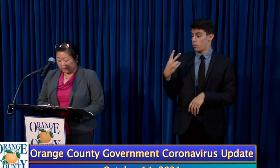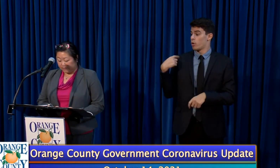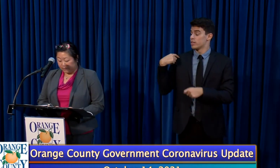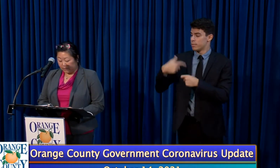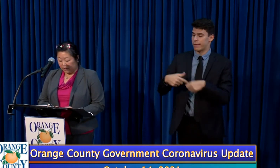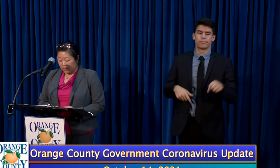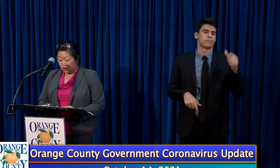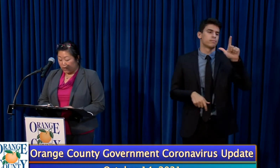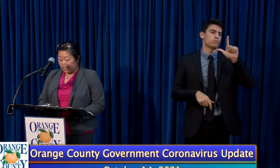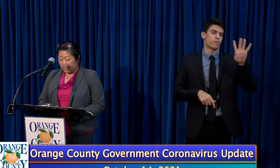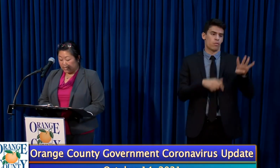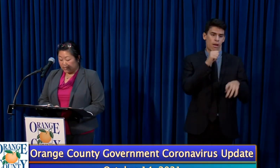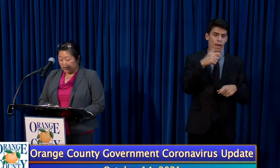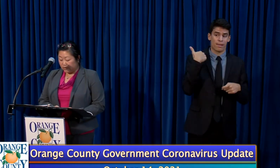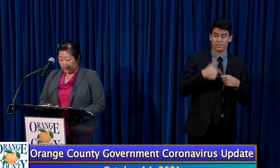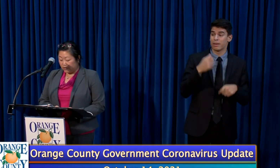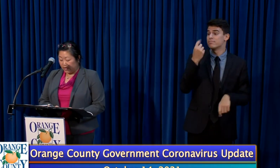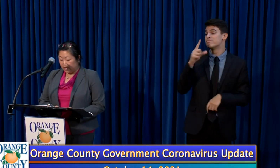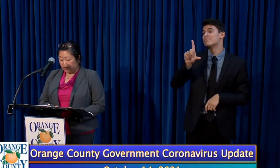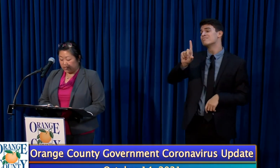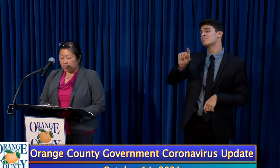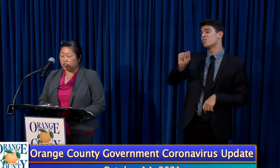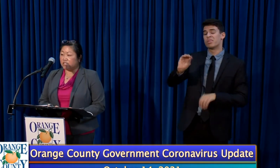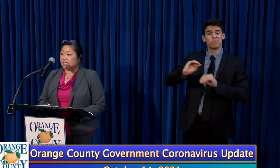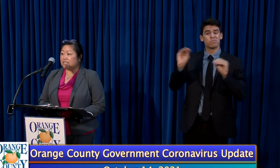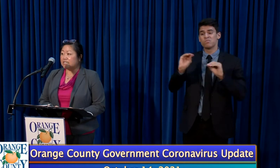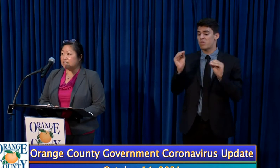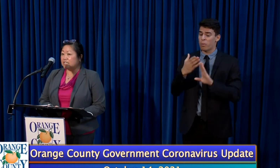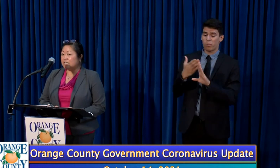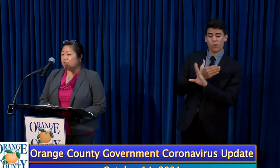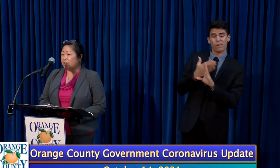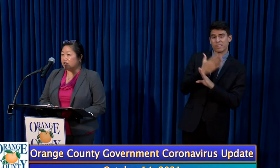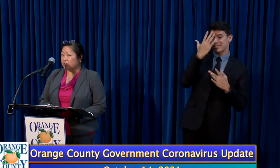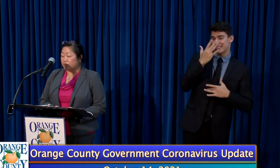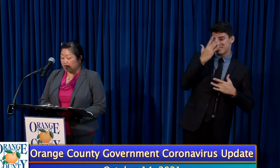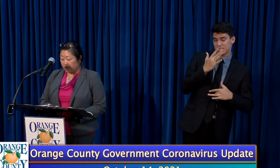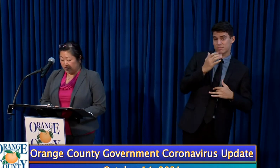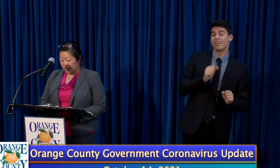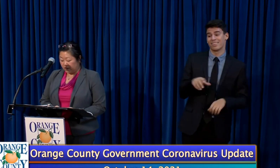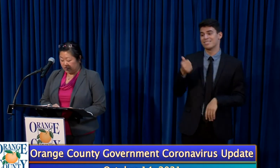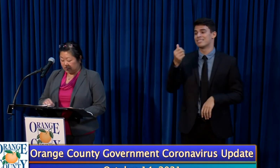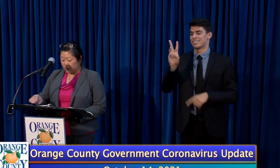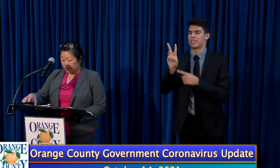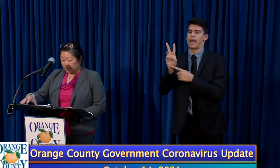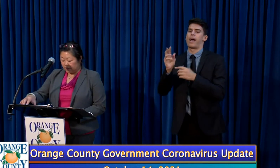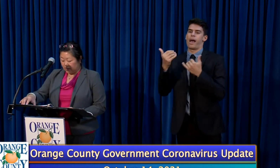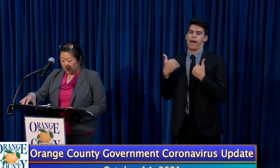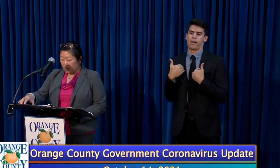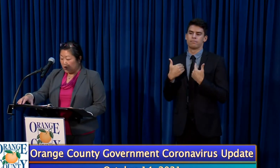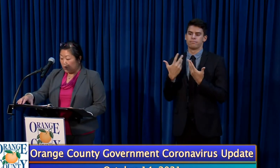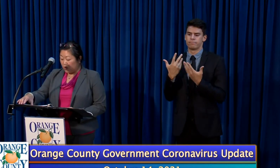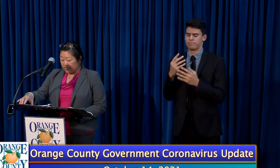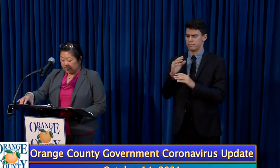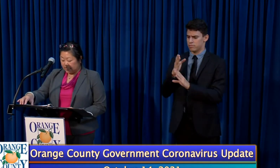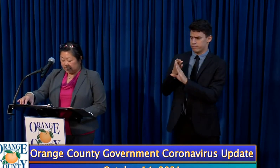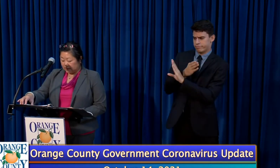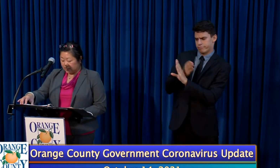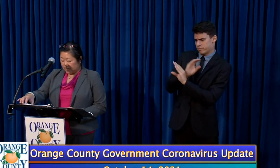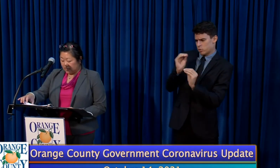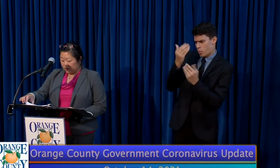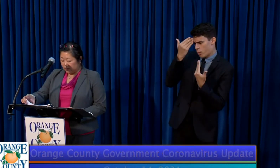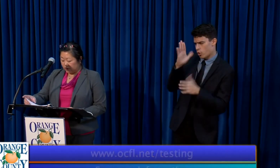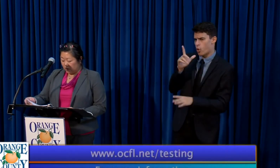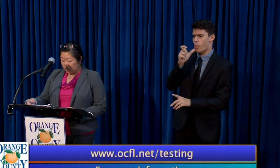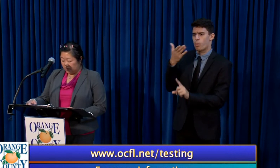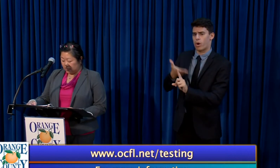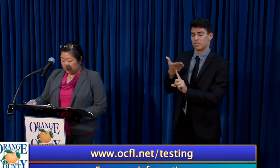non-Hispanic. 20 had known underlying health conditions, and 16 had unknown underlying health conditions. 1 date of